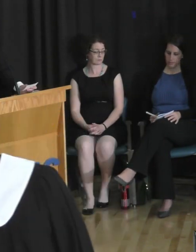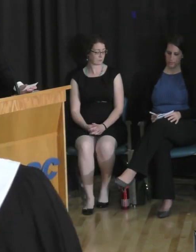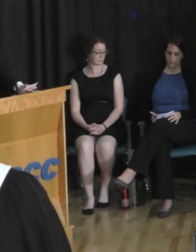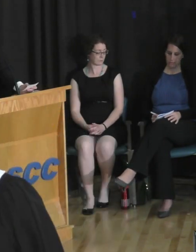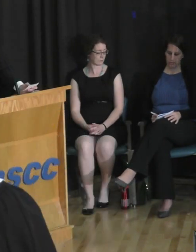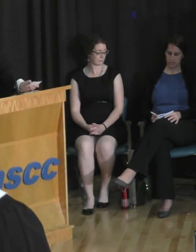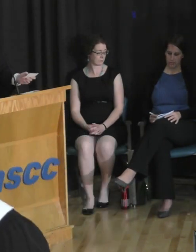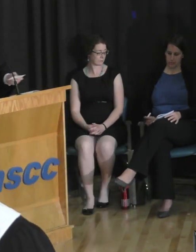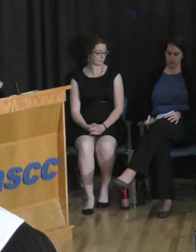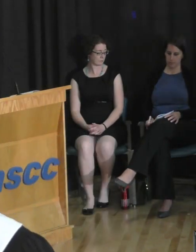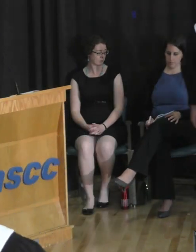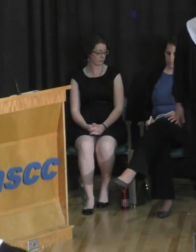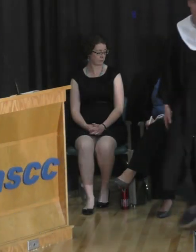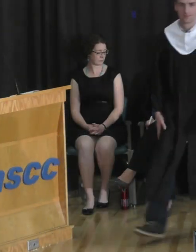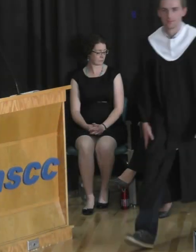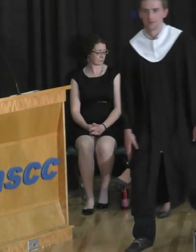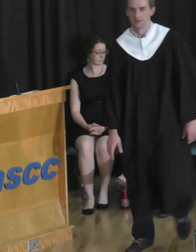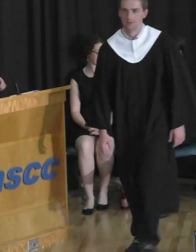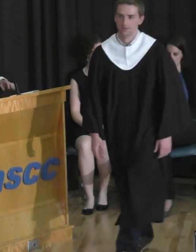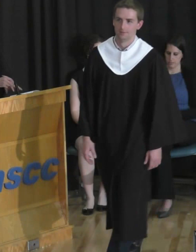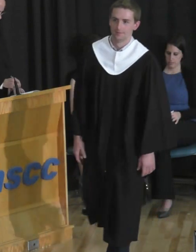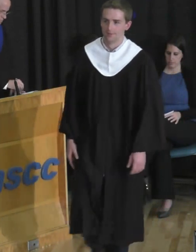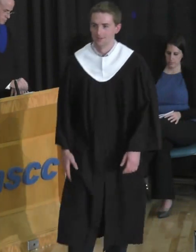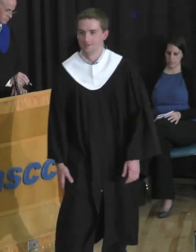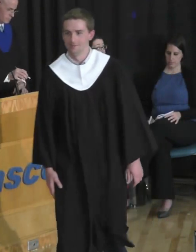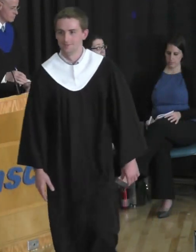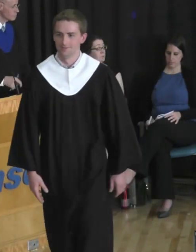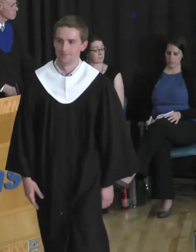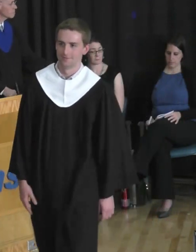Michael Murphy.